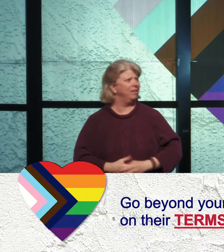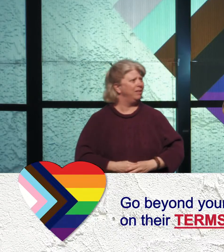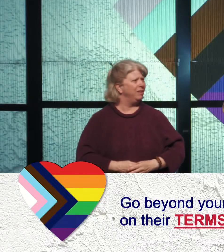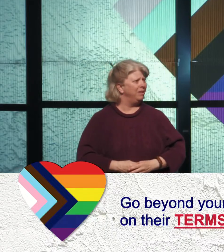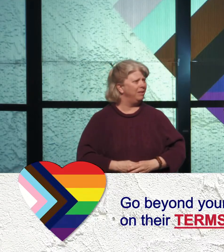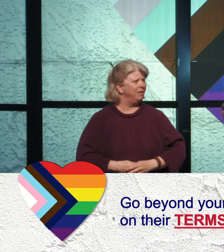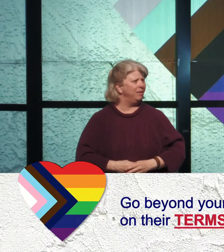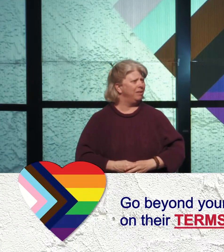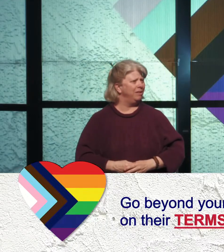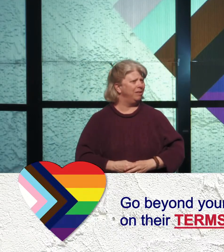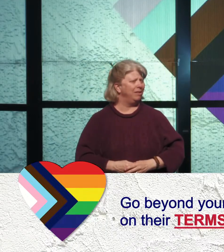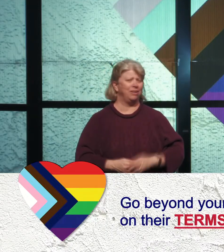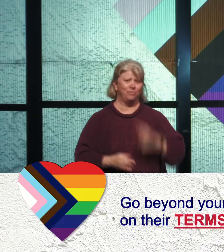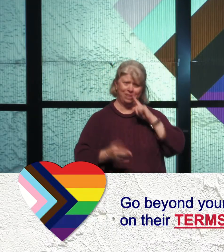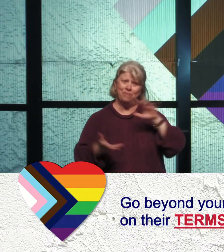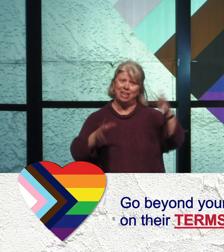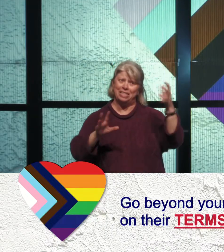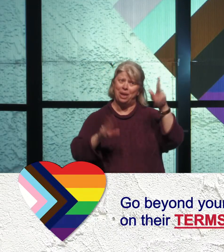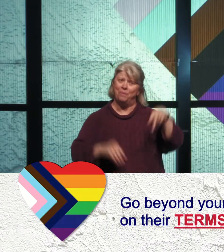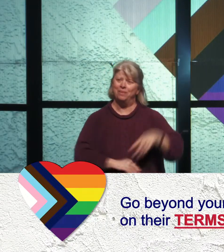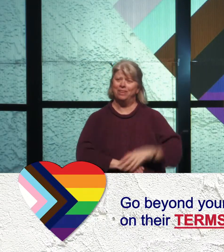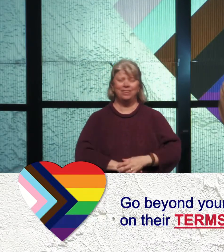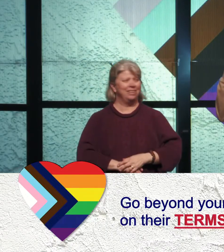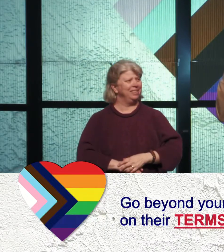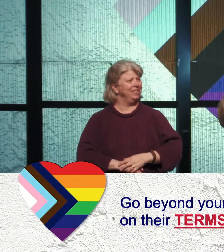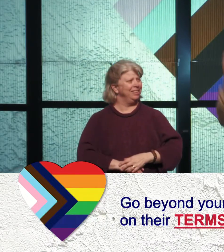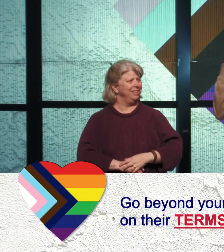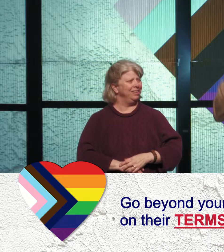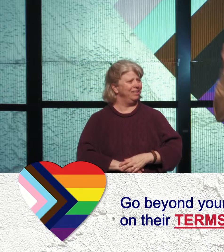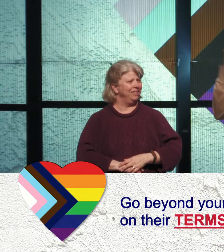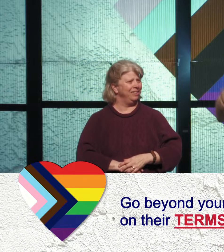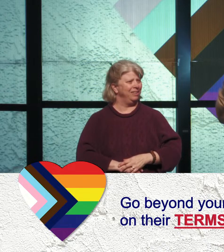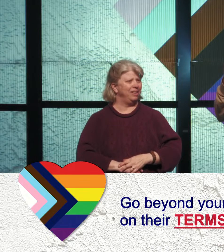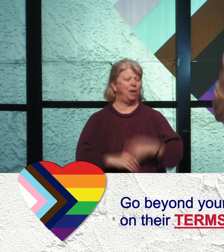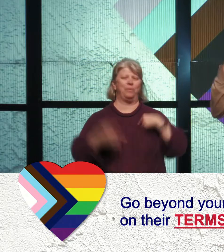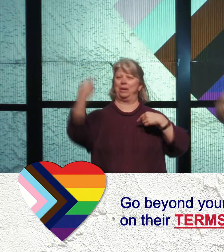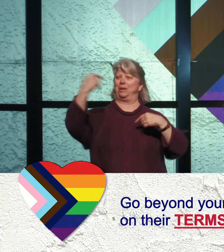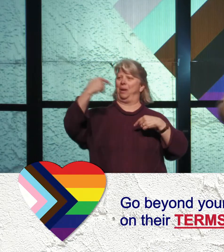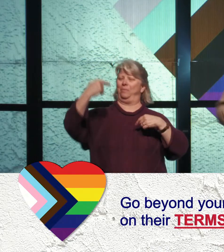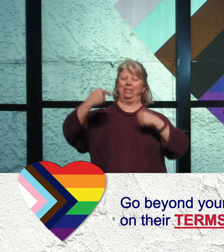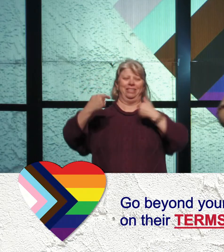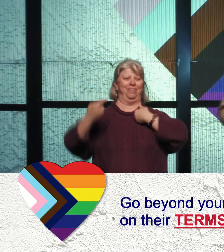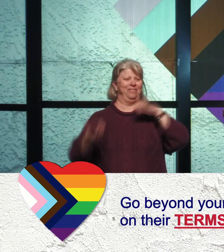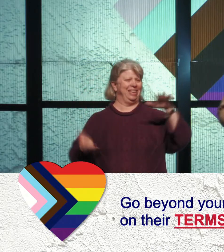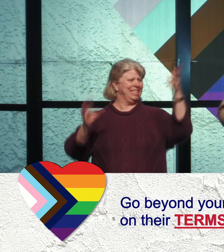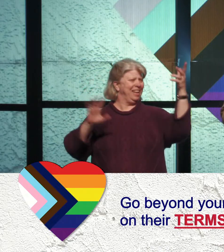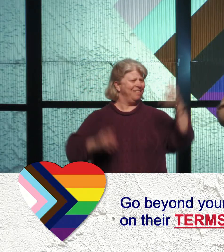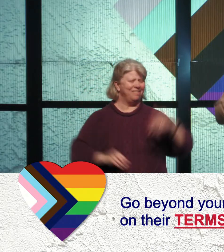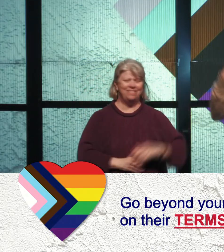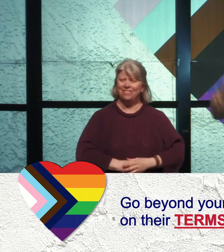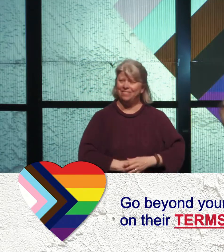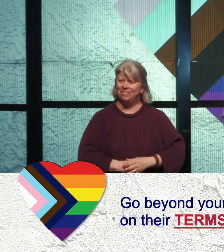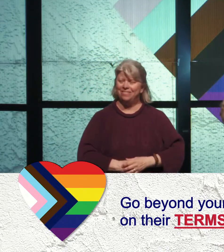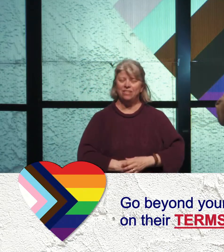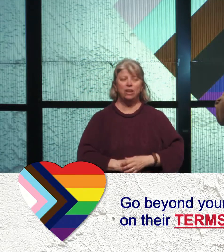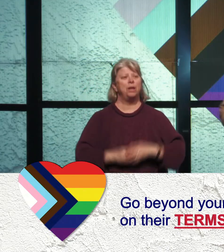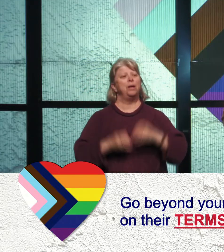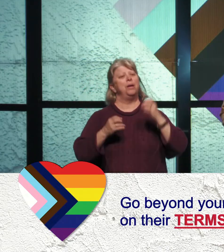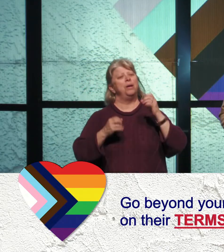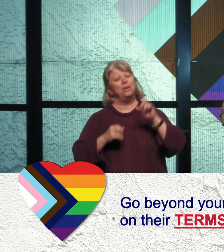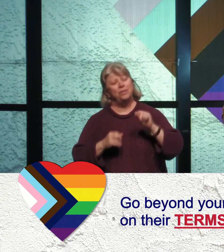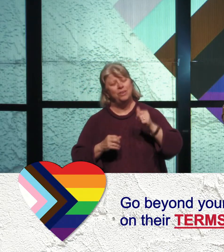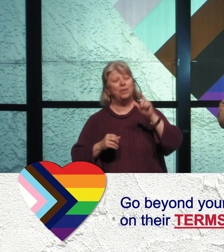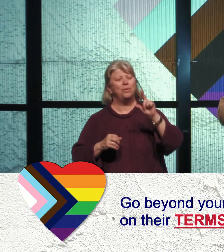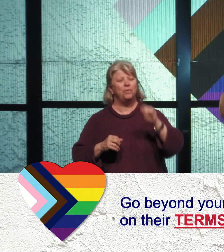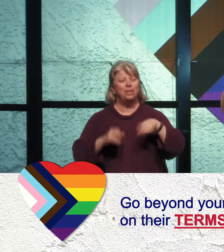Do you know how messed up that is? I would just like to call me on my own messed upness. I mean, for decades of my